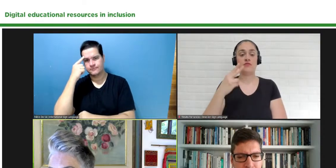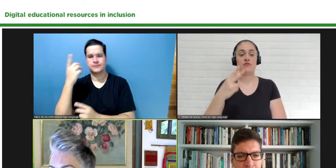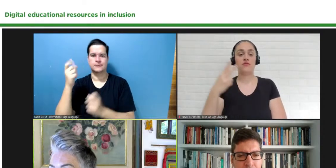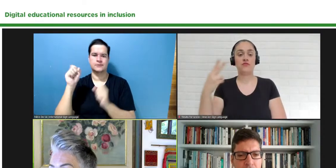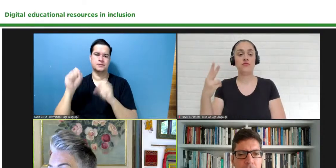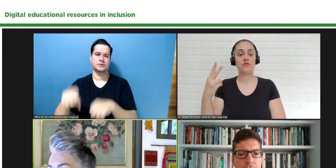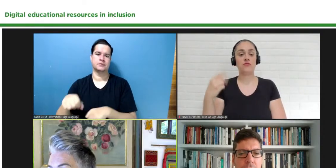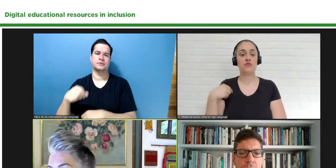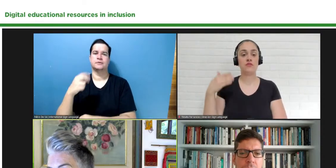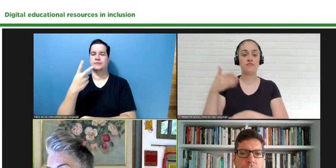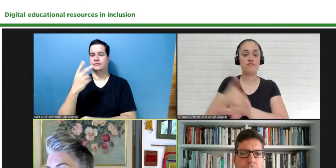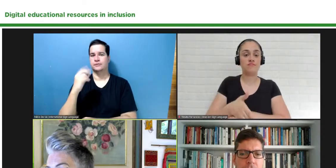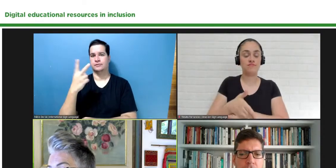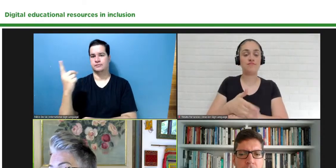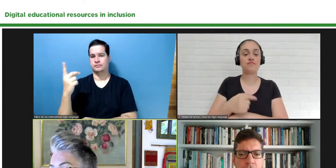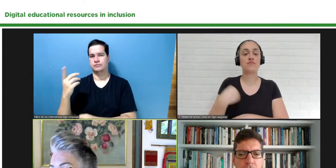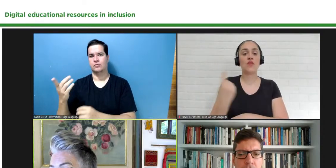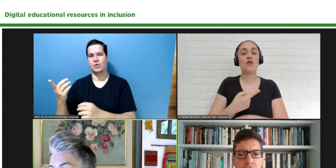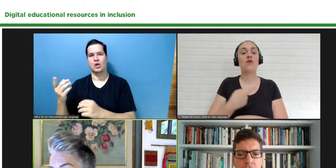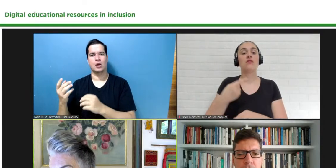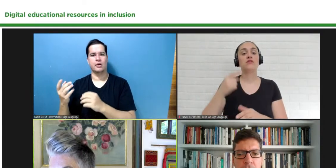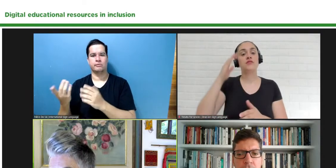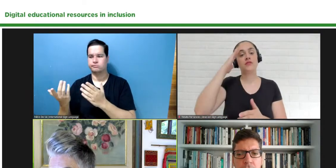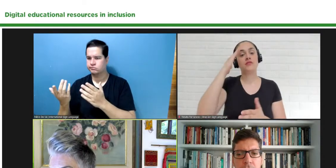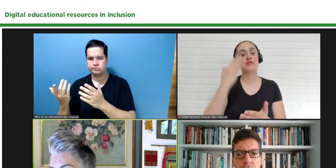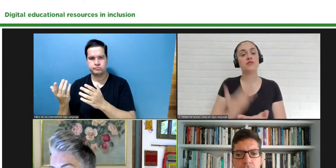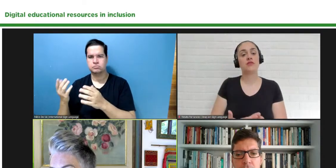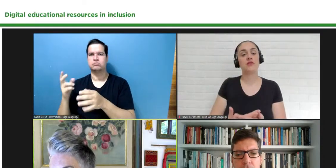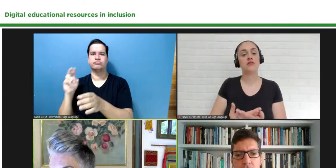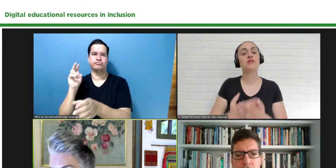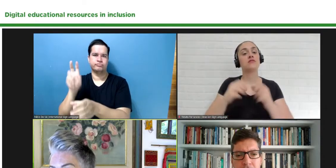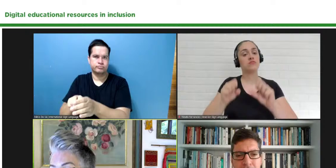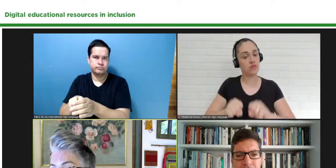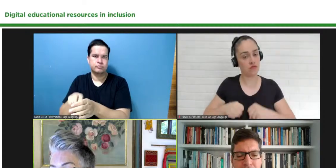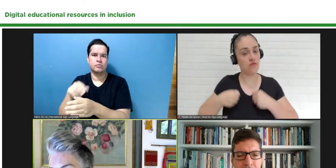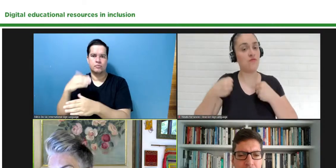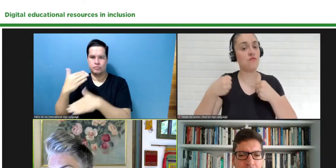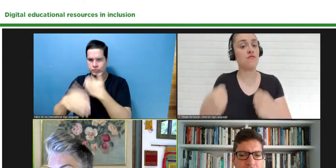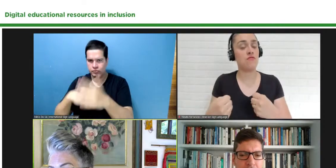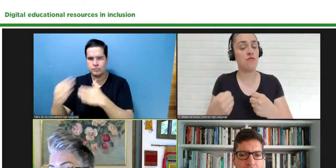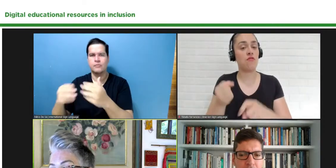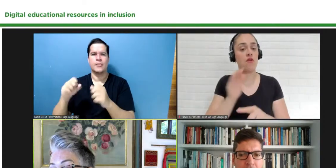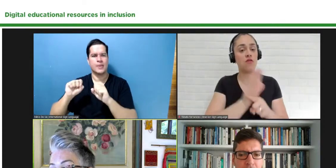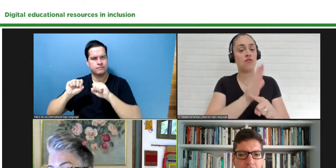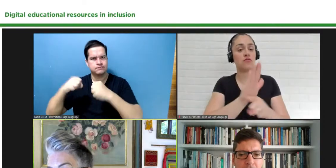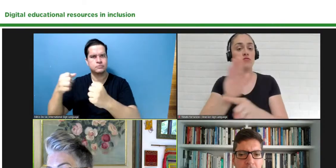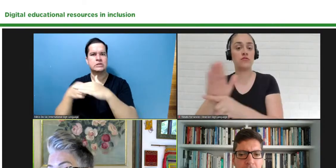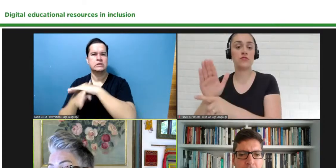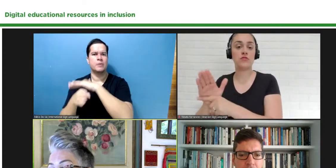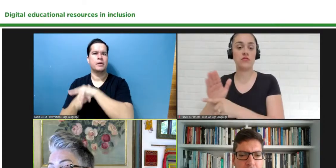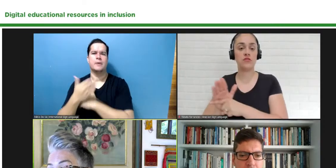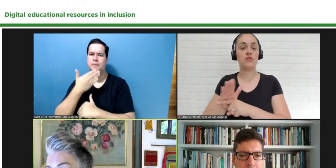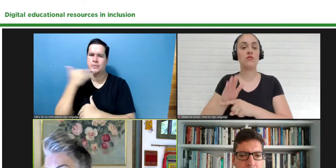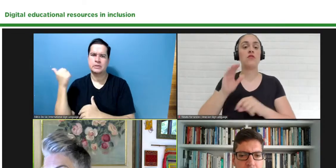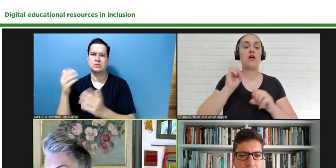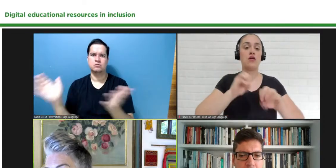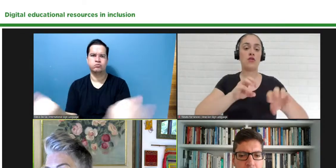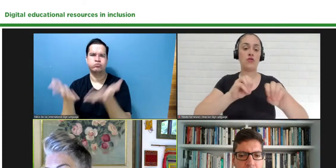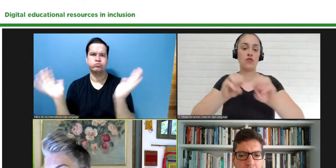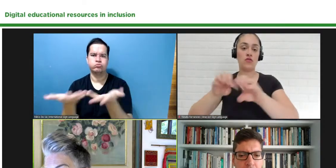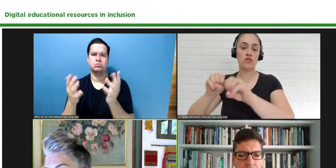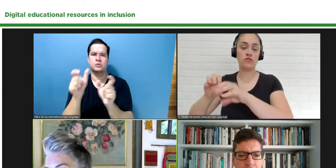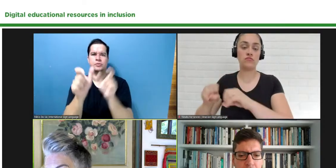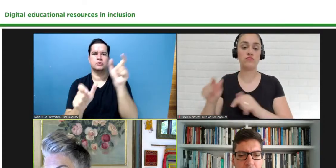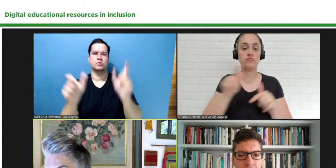de Gente believes that the Venca app will have strength to help they counteract this educational